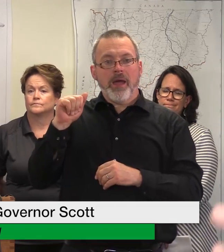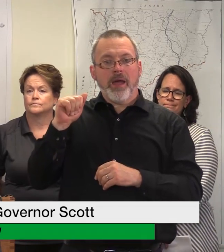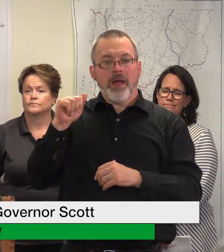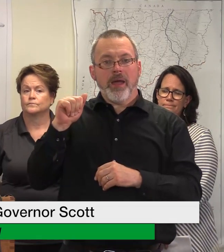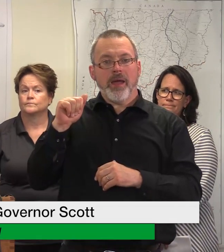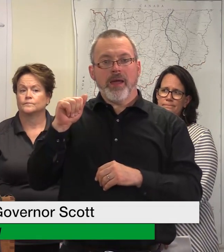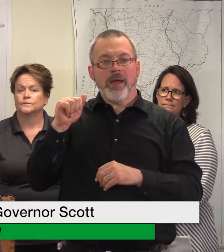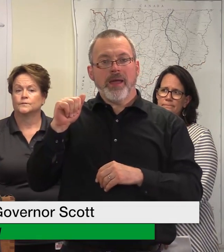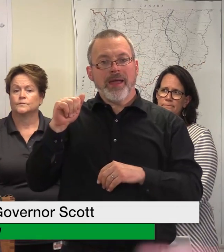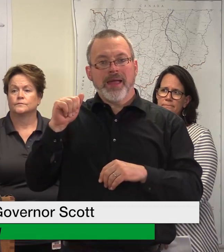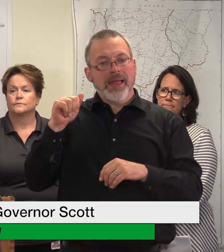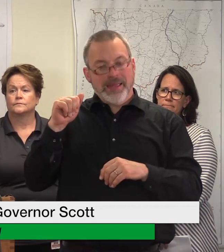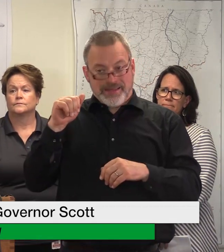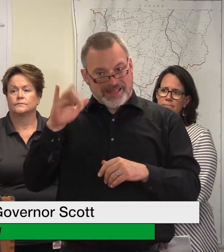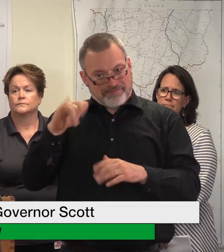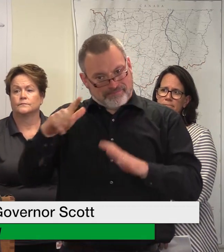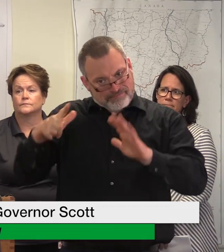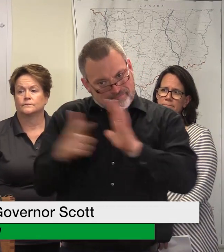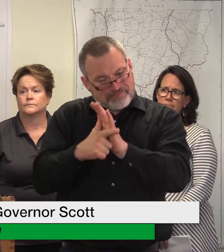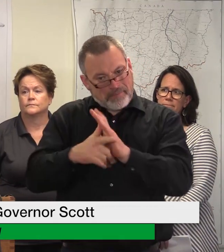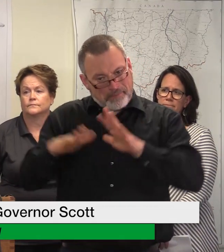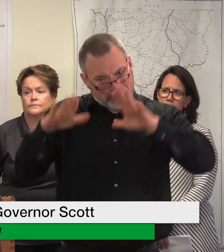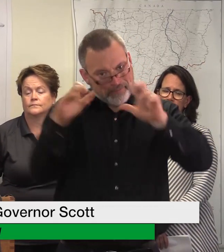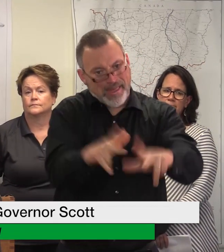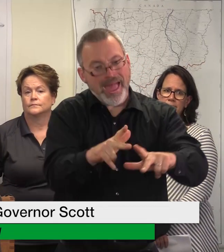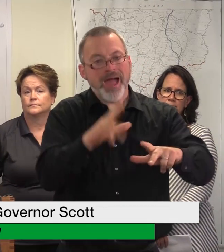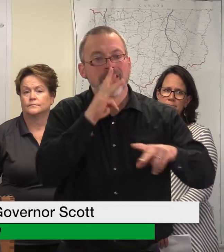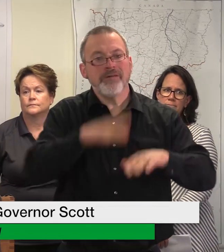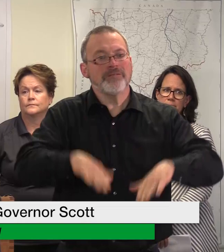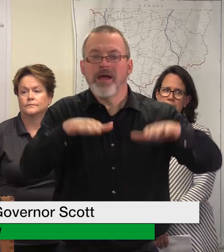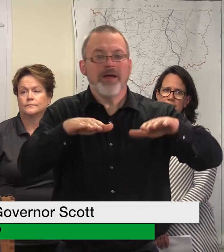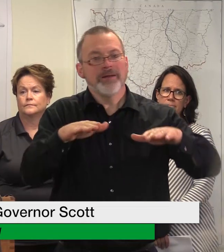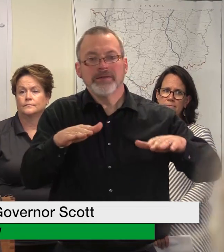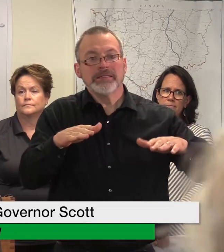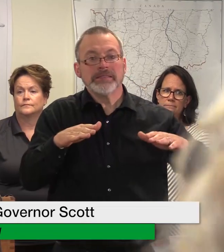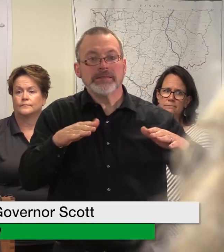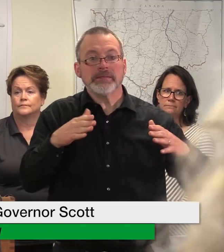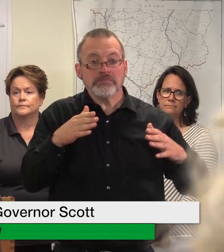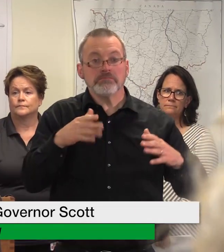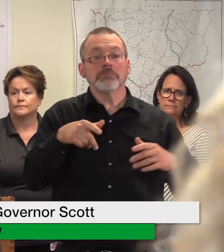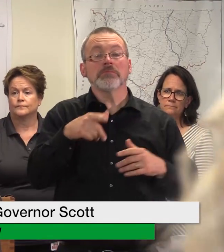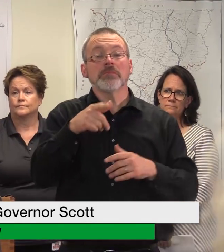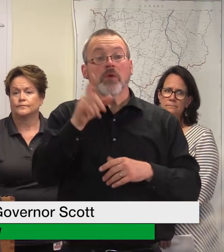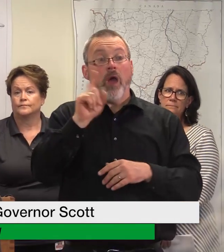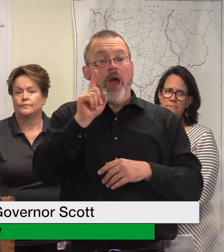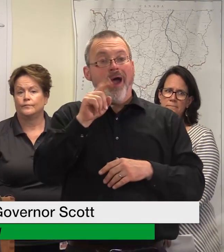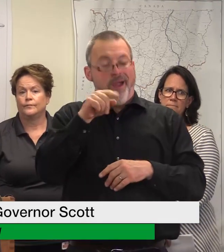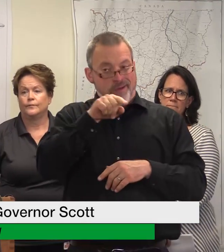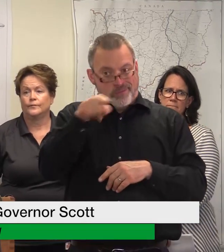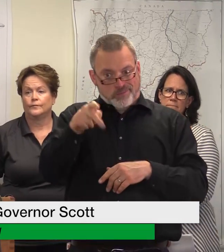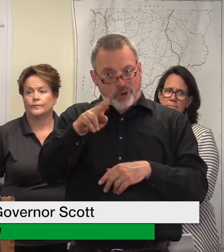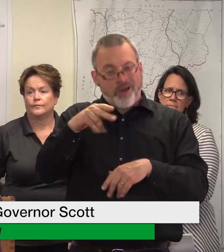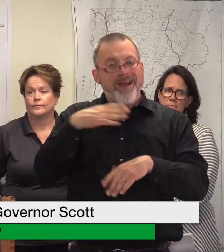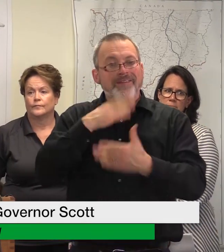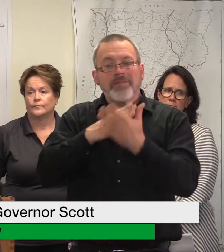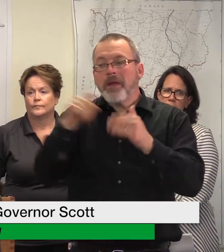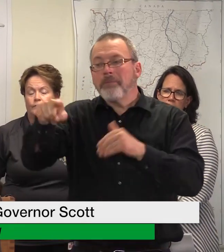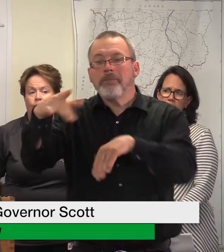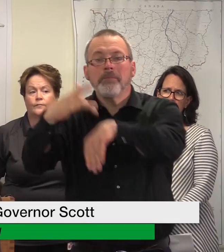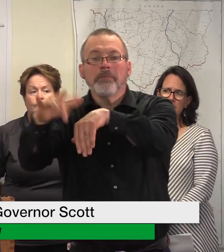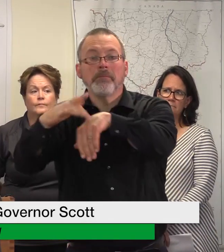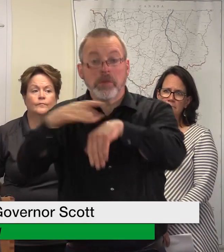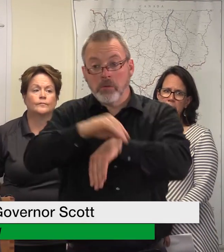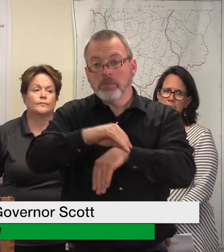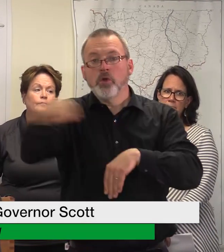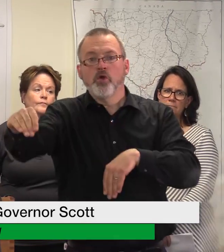So some of the parks that are available that might have lots available, because all of the homes were destroyed, would not